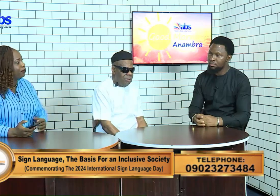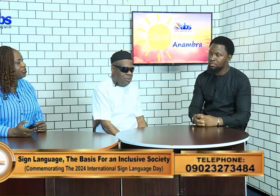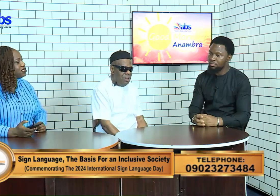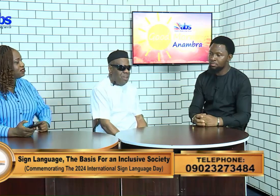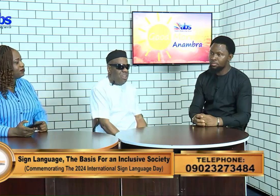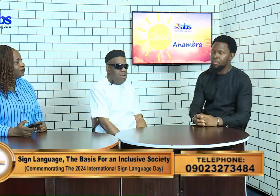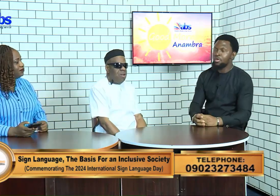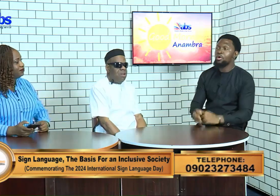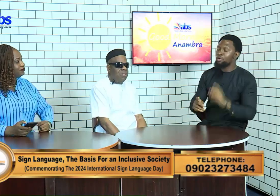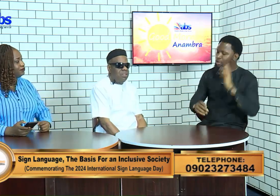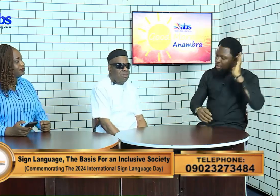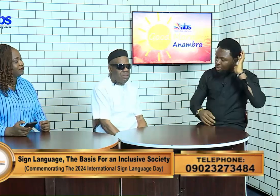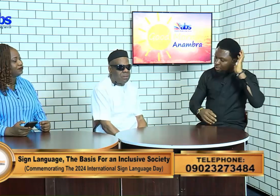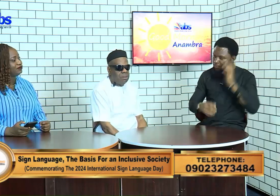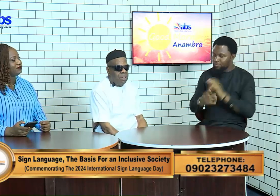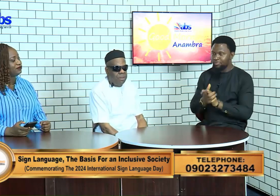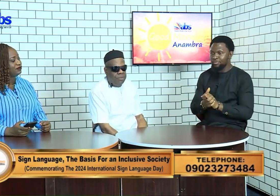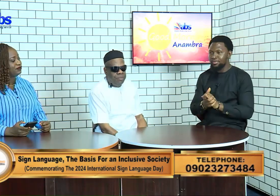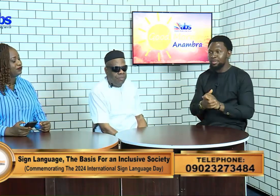employment? Okay,